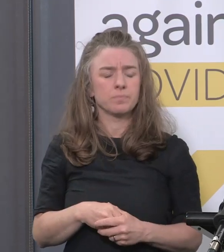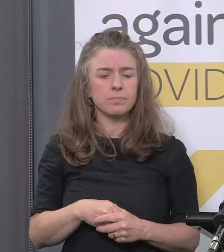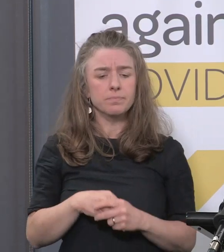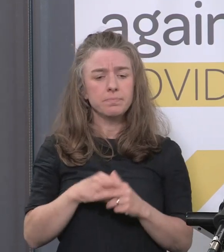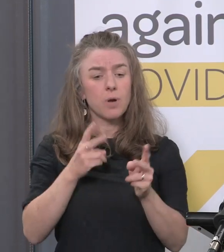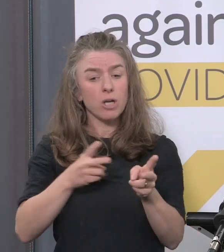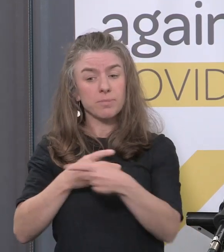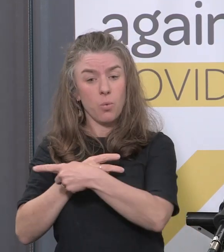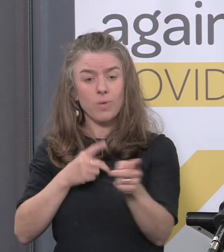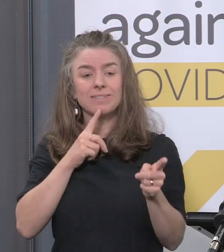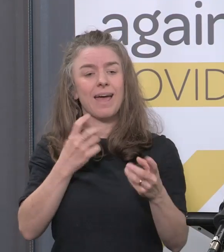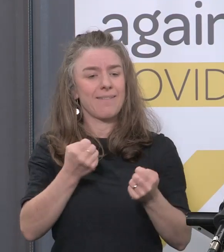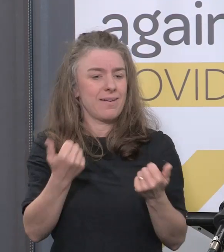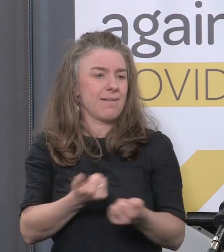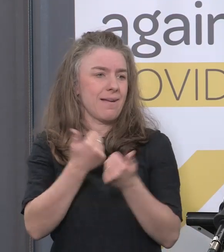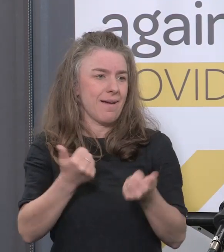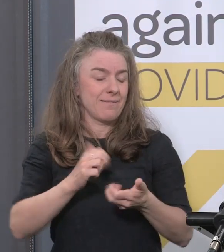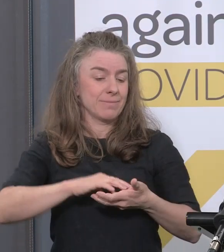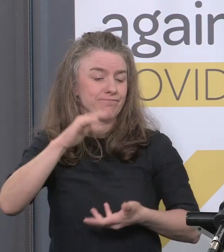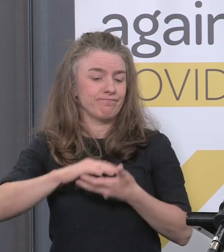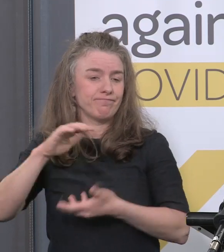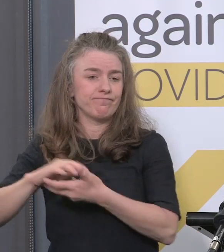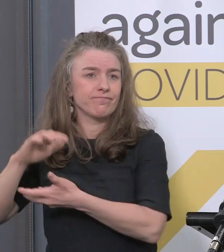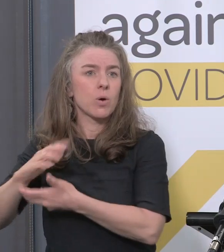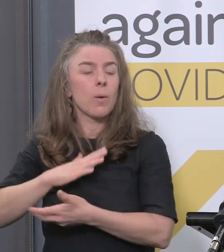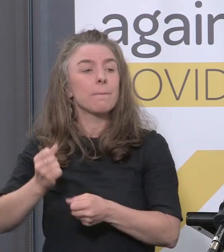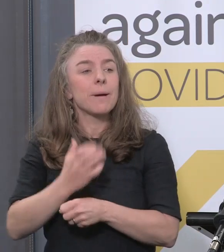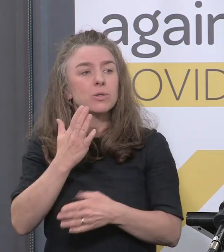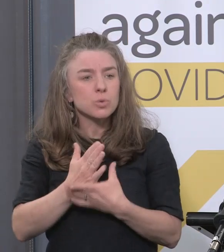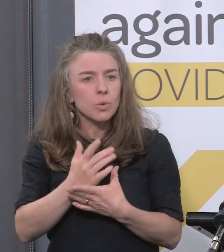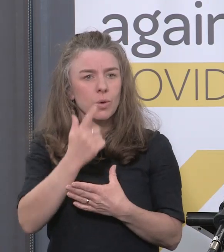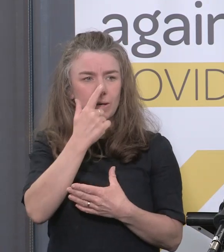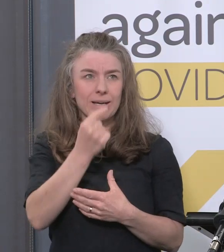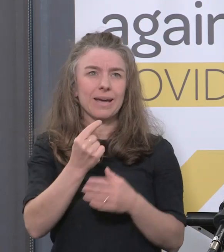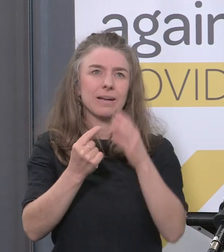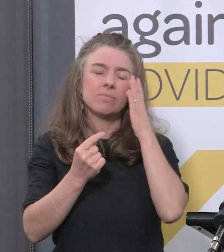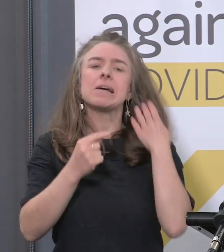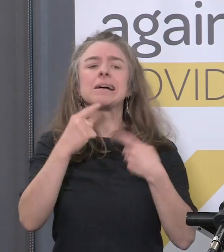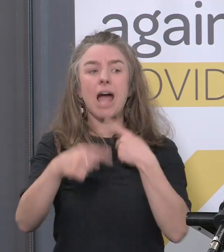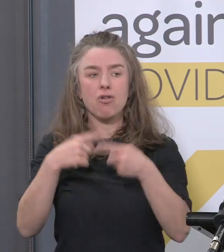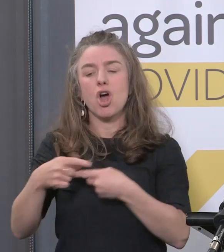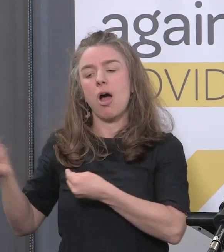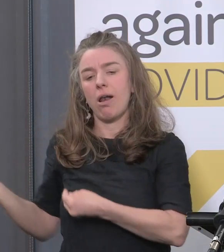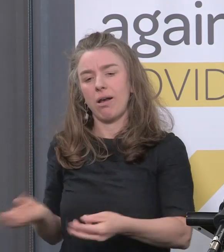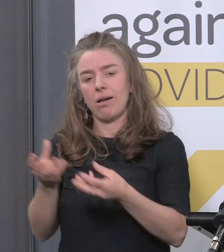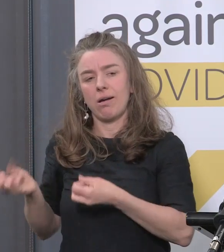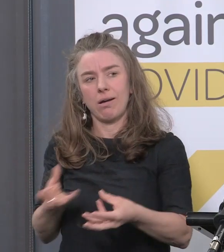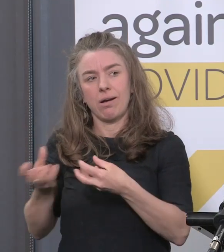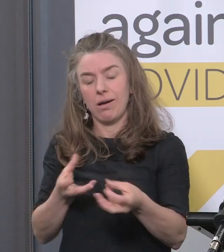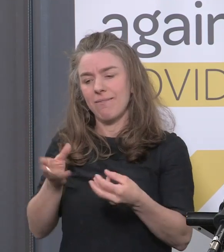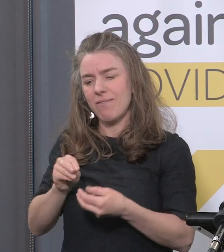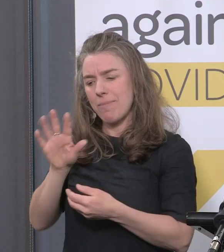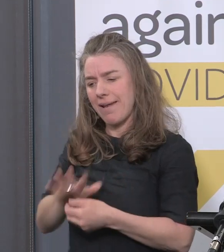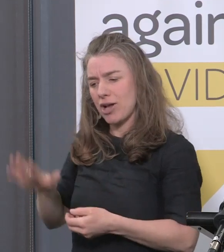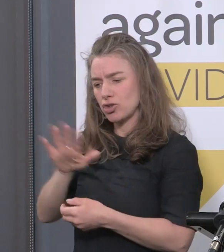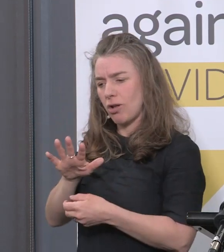they have sufficient at the moment. What we are now wanting to make sure of is that we can continue the supply from our national stores